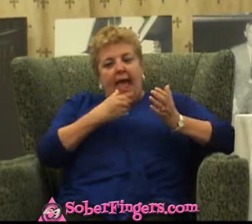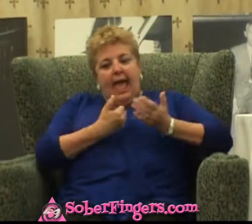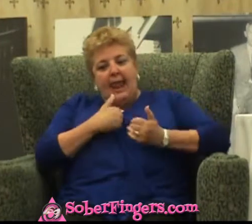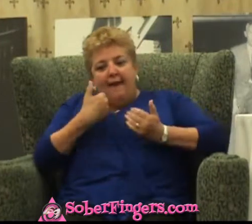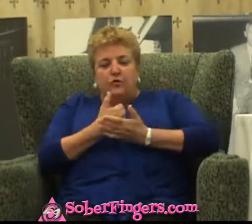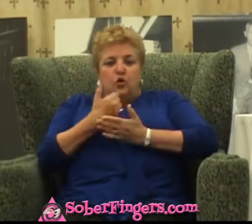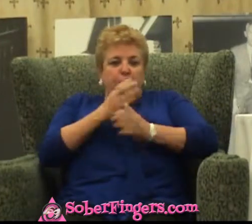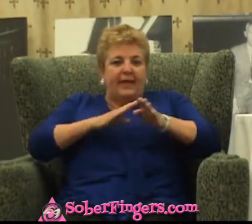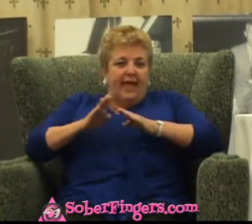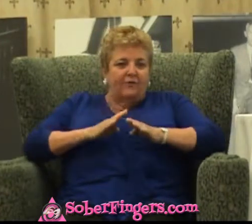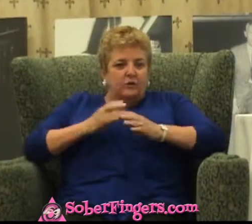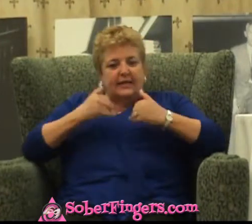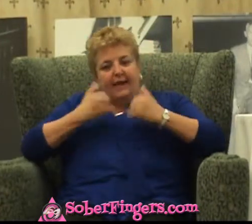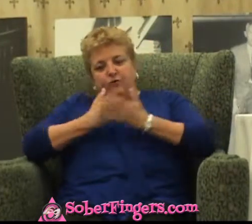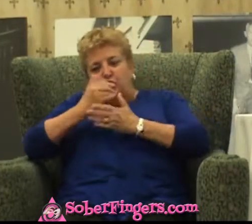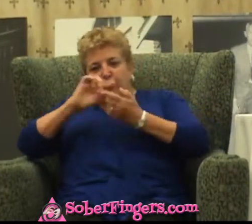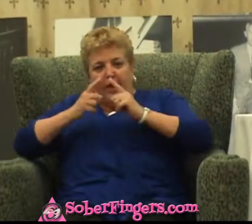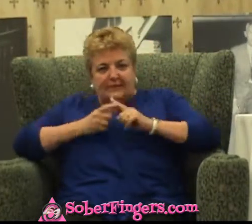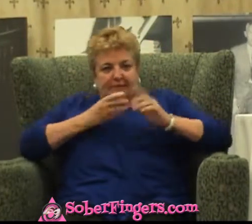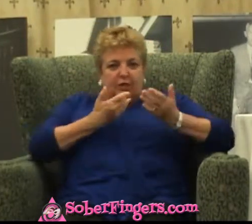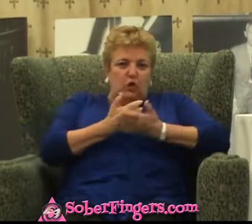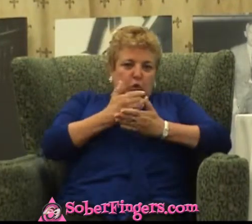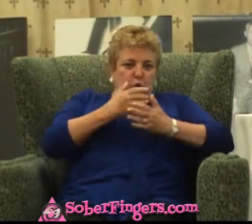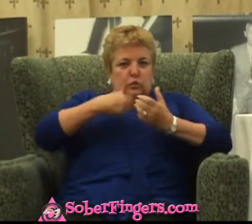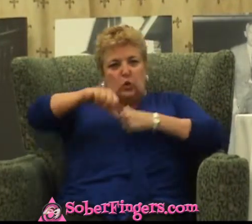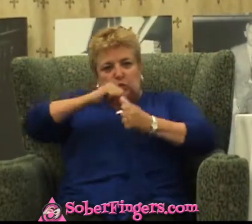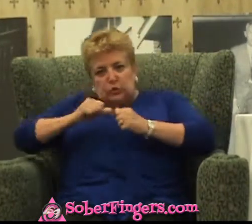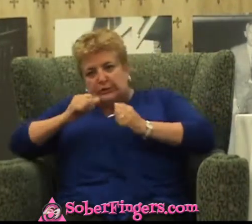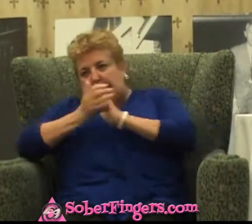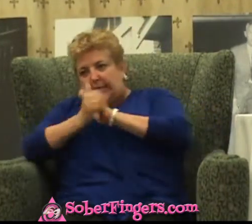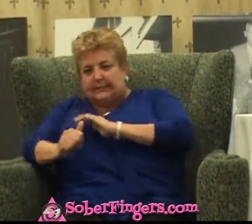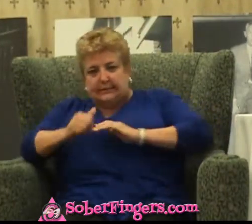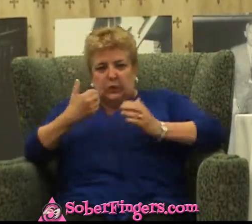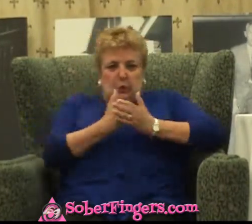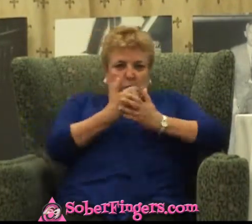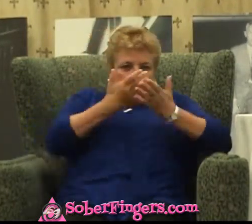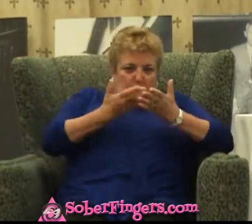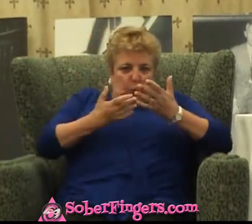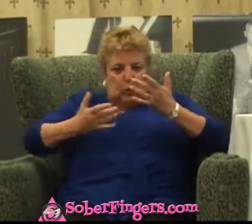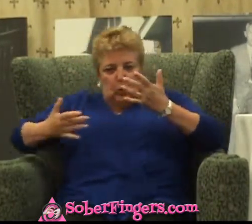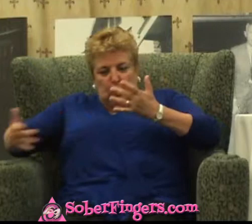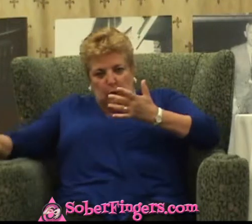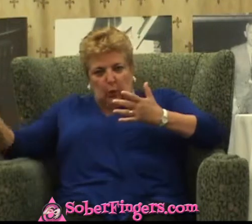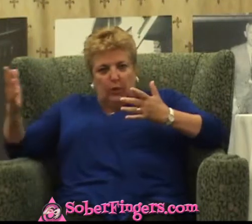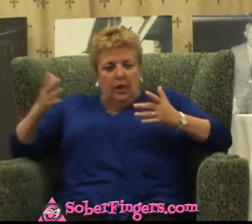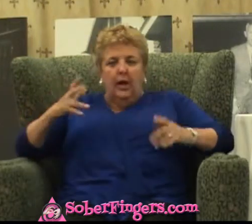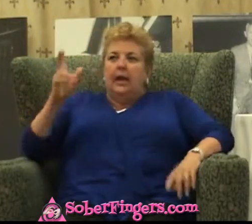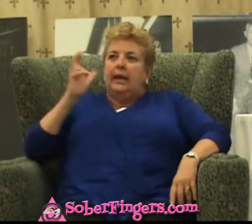do all that stuff. New stuff. And he listened. He's a bright